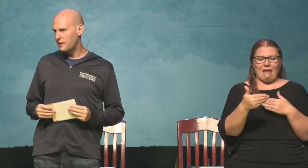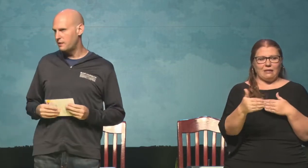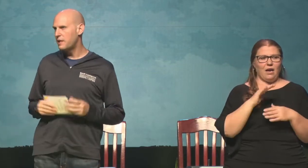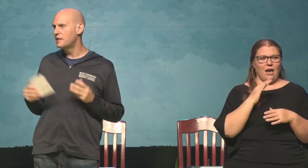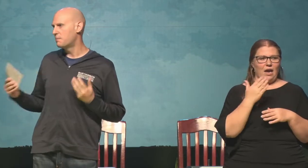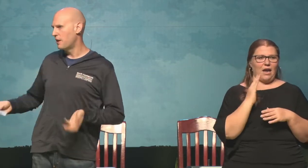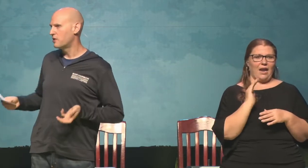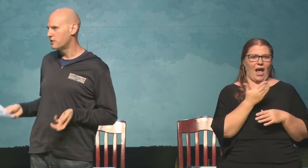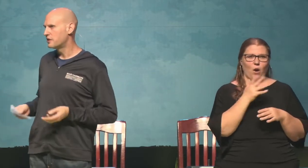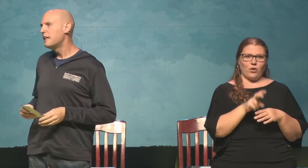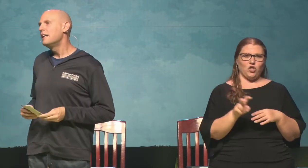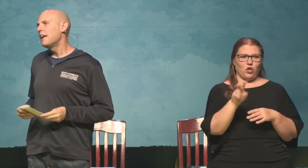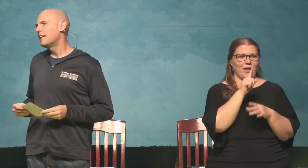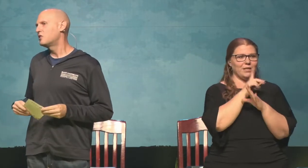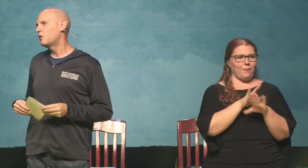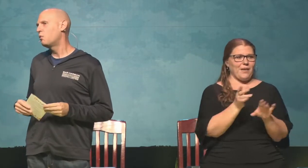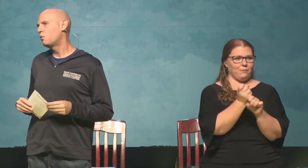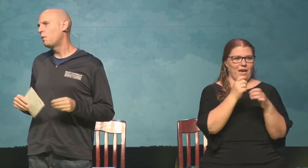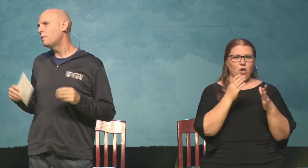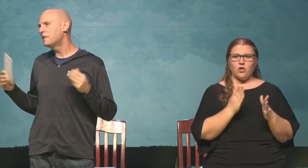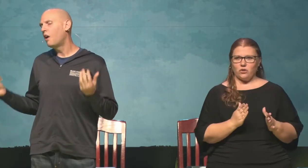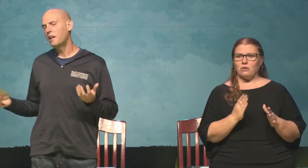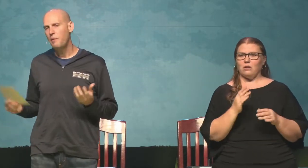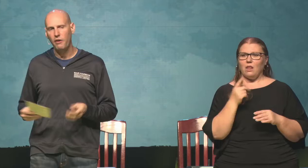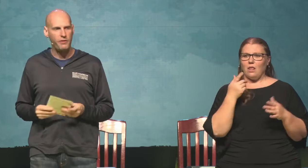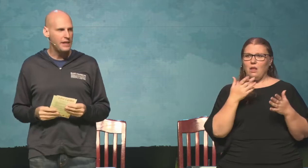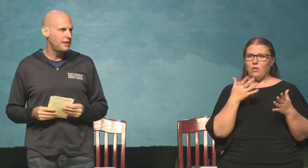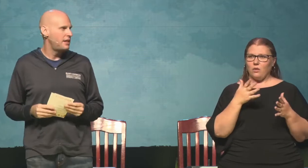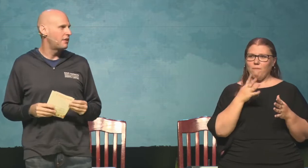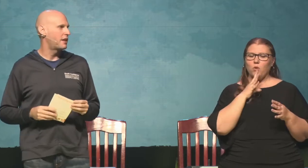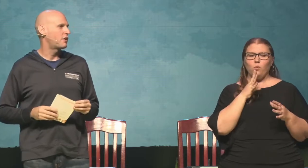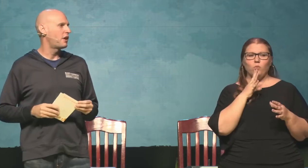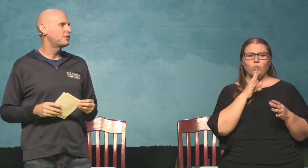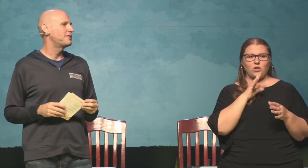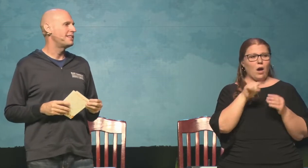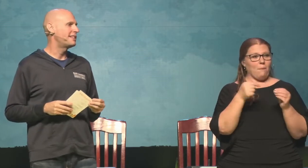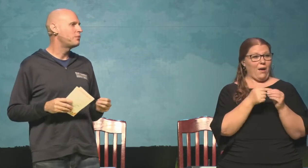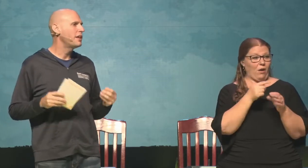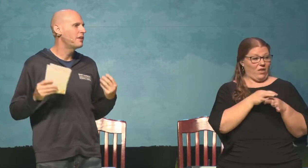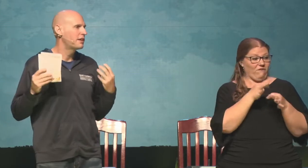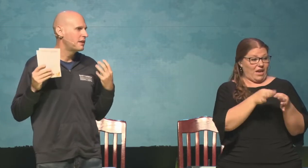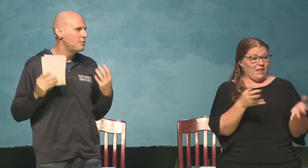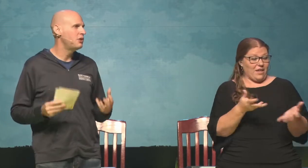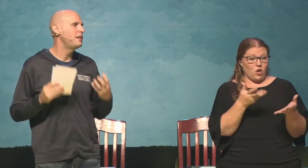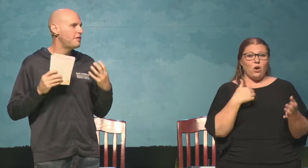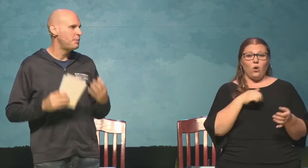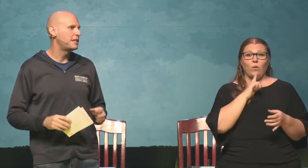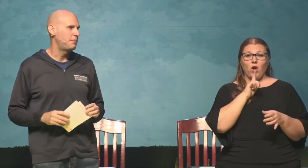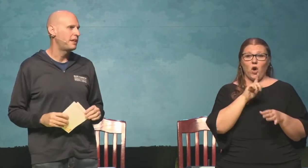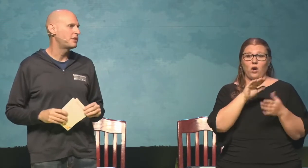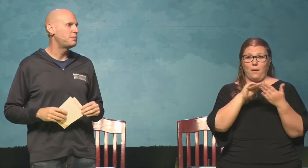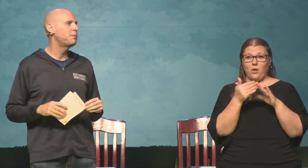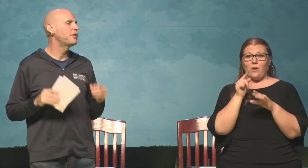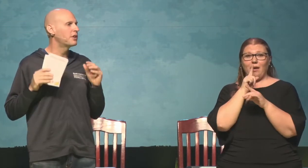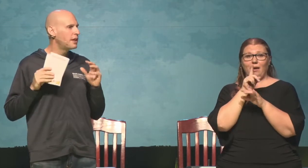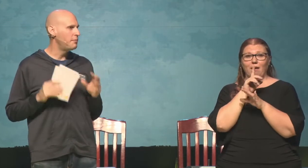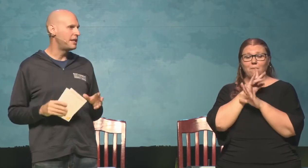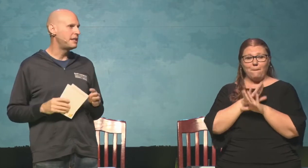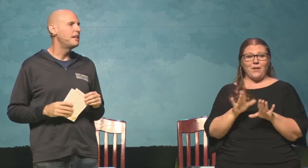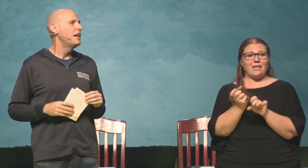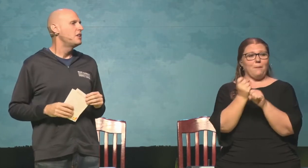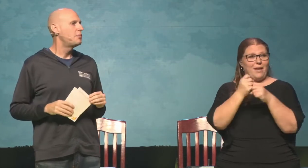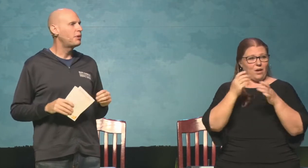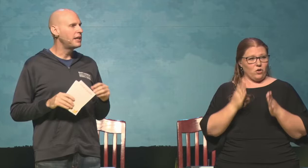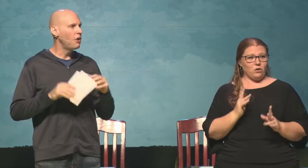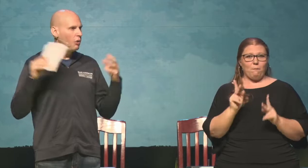journey as peacemakers. And so the way we talk about faith here at Crossroads is that we are a community of peacemakers, people that are